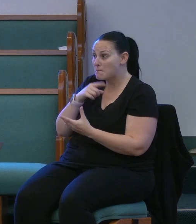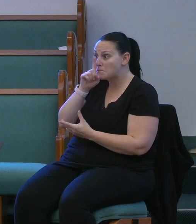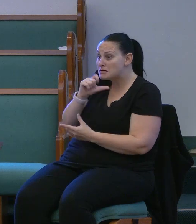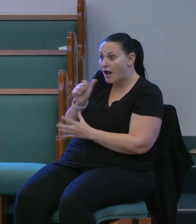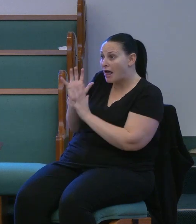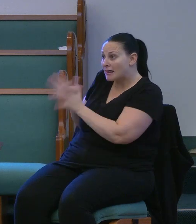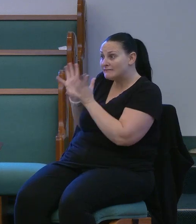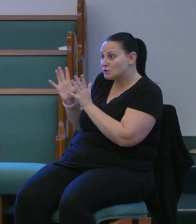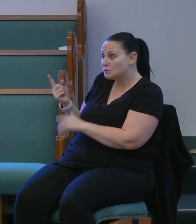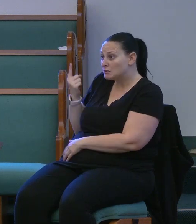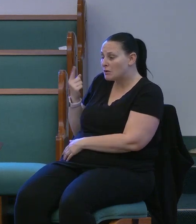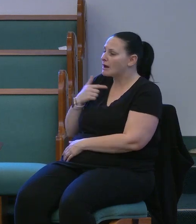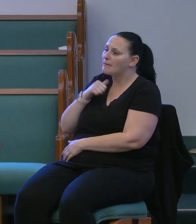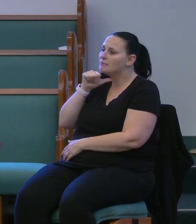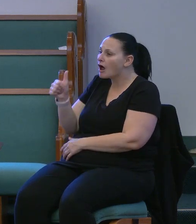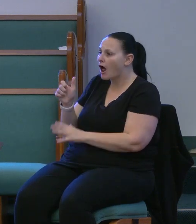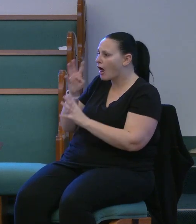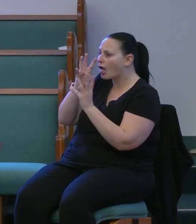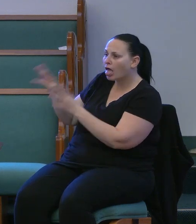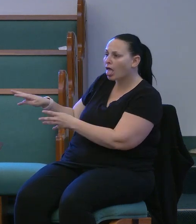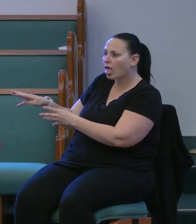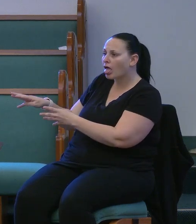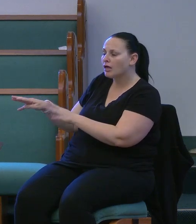alone. I'm not going to abandon you.